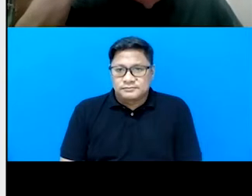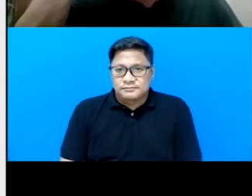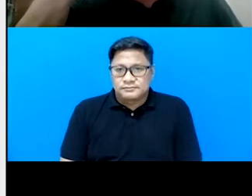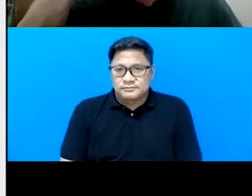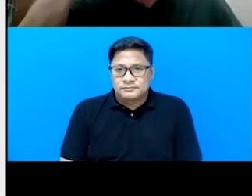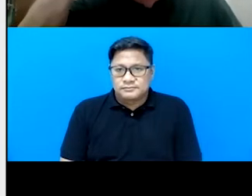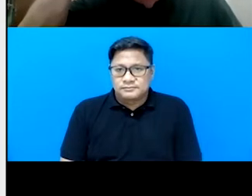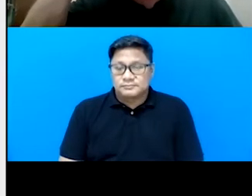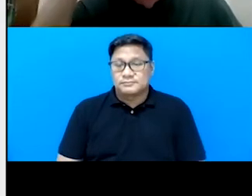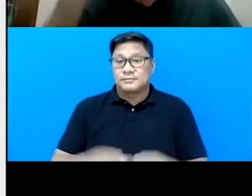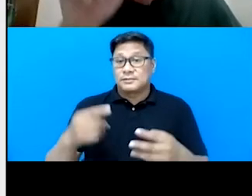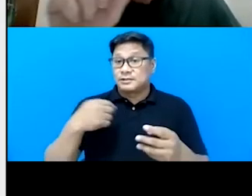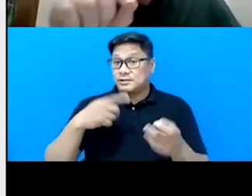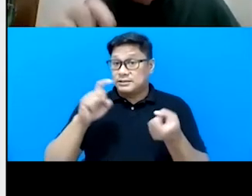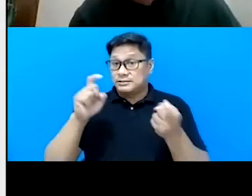So I've changed the